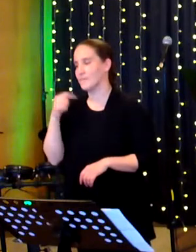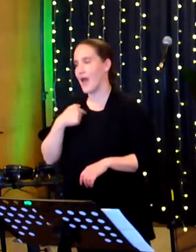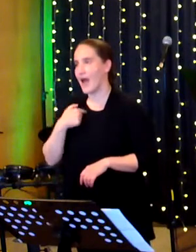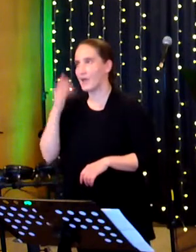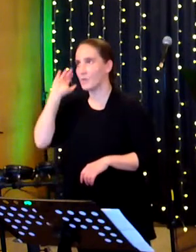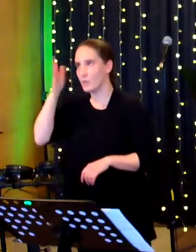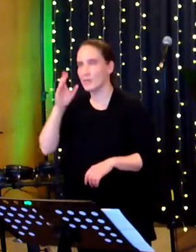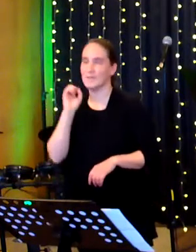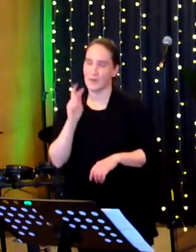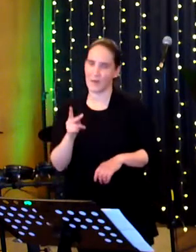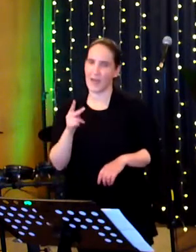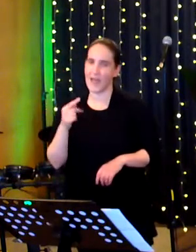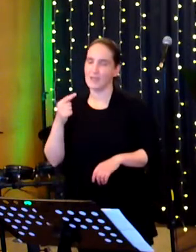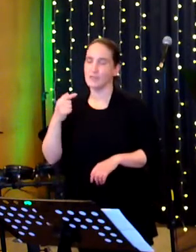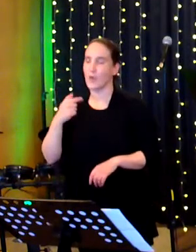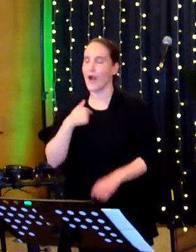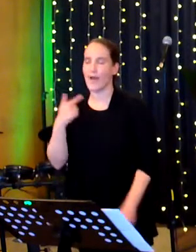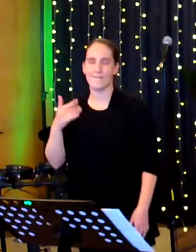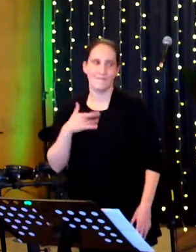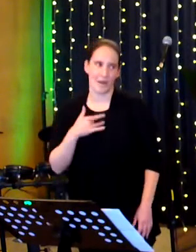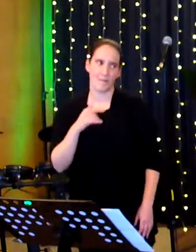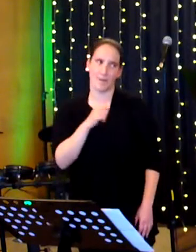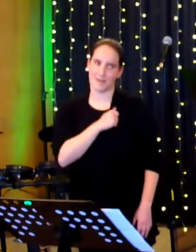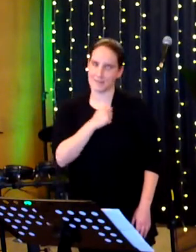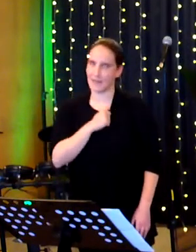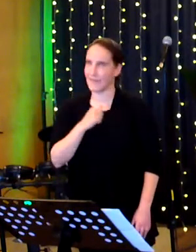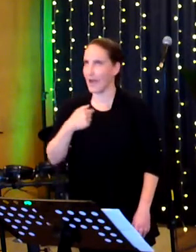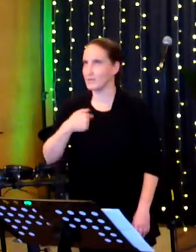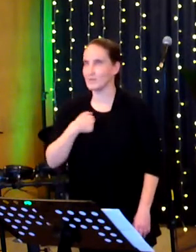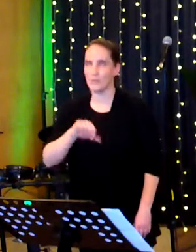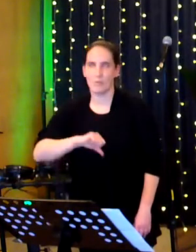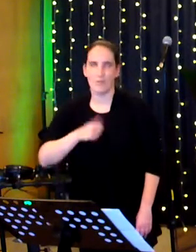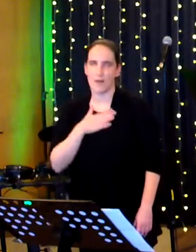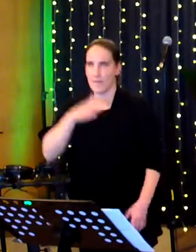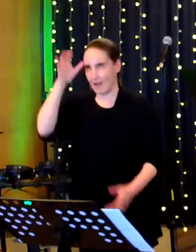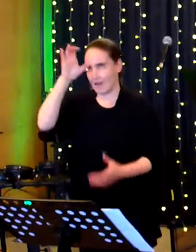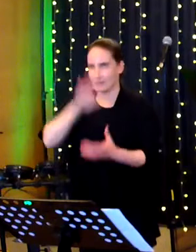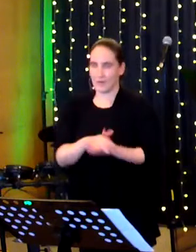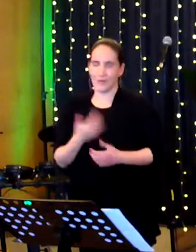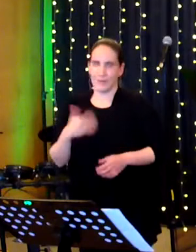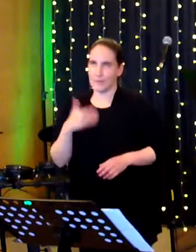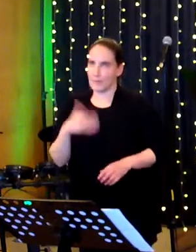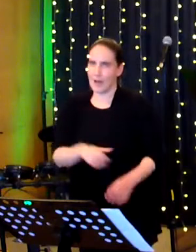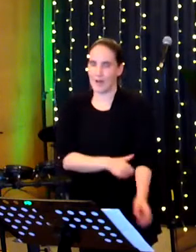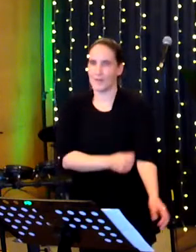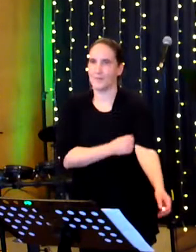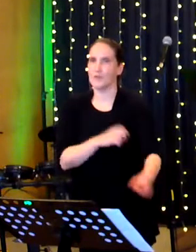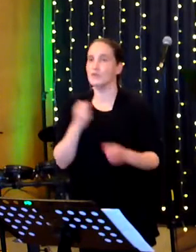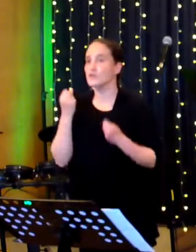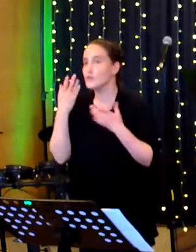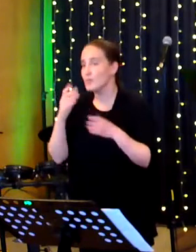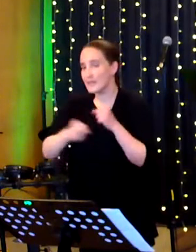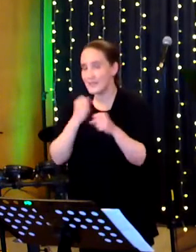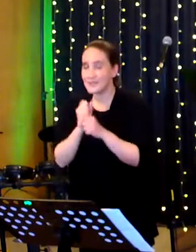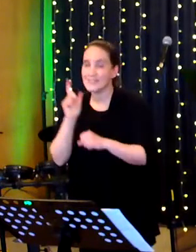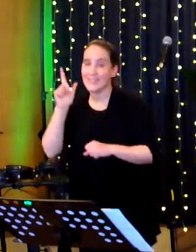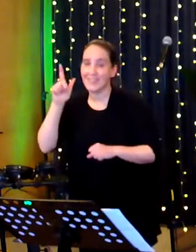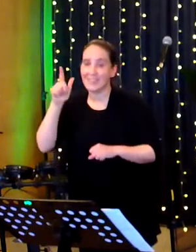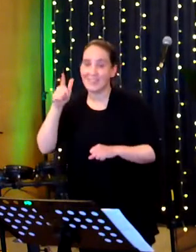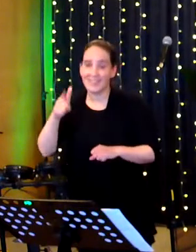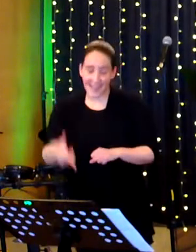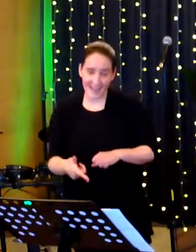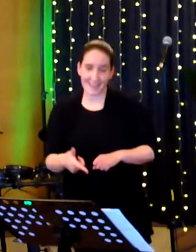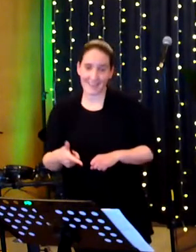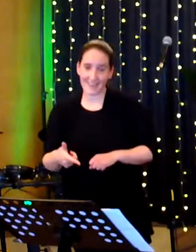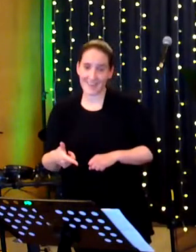was an amazing, amazing thing. And I could just see in her eyes. And she, this was years later, years later, and she's on the soccer field, and our kids are playing soccer,